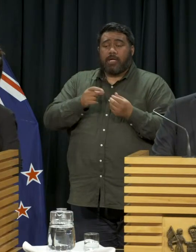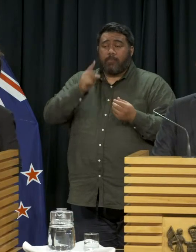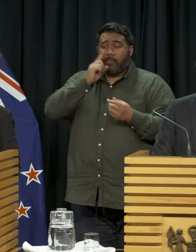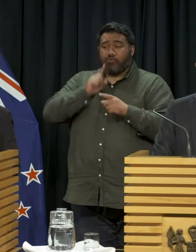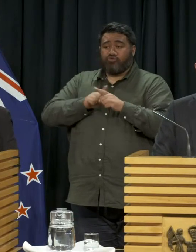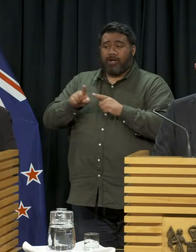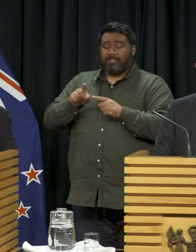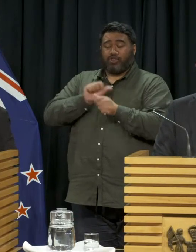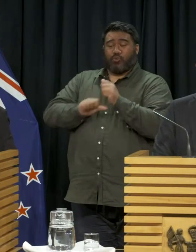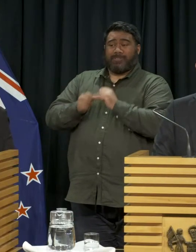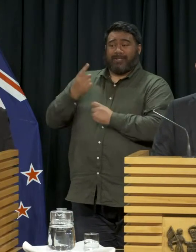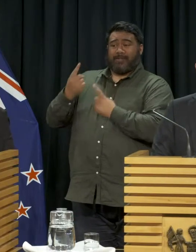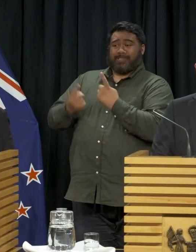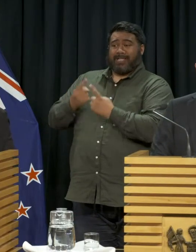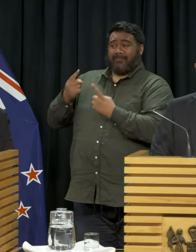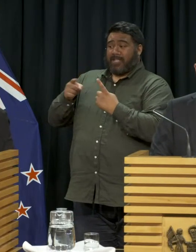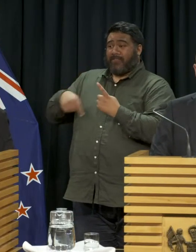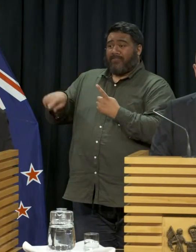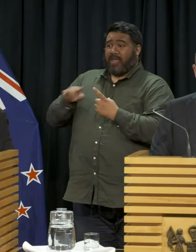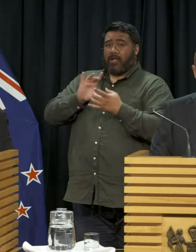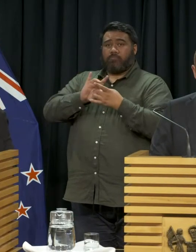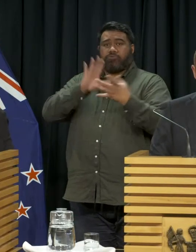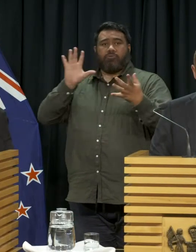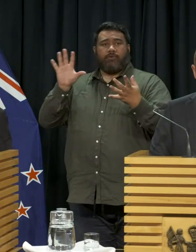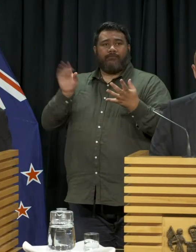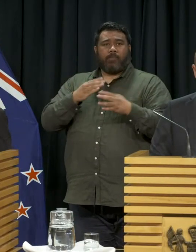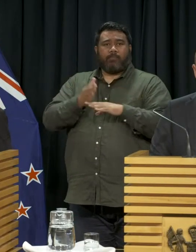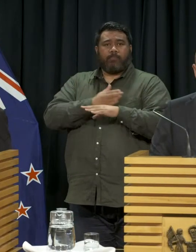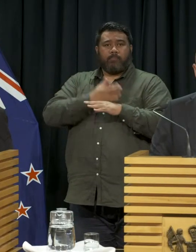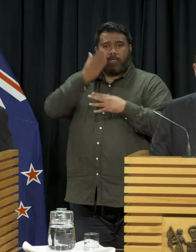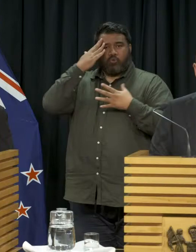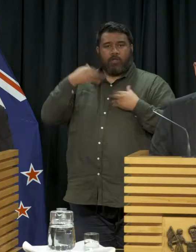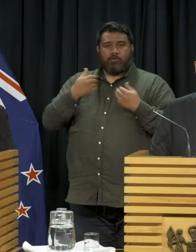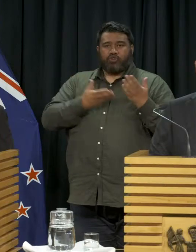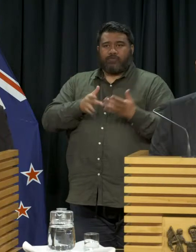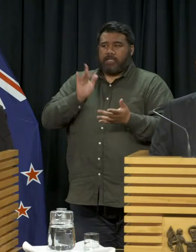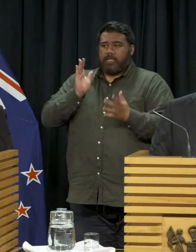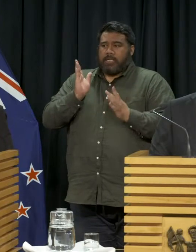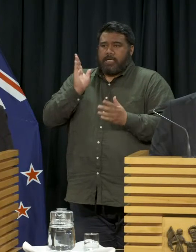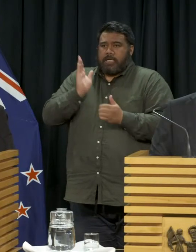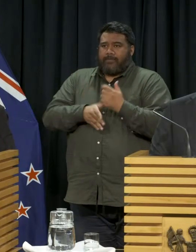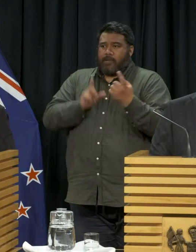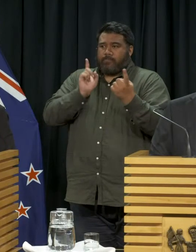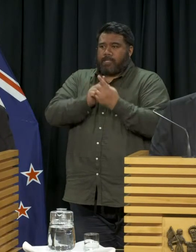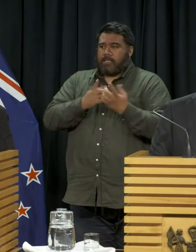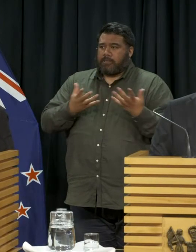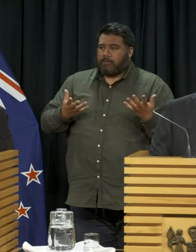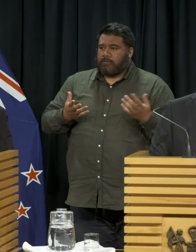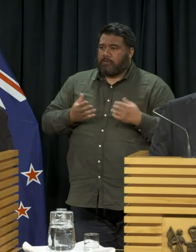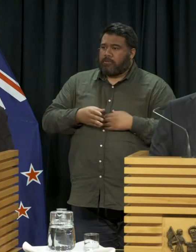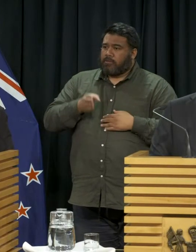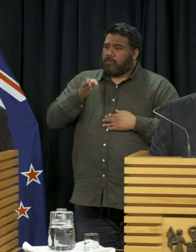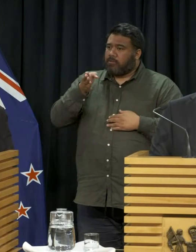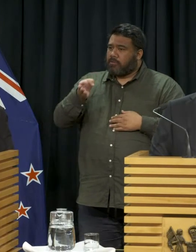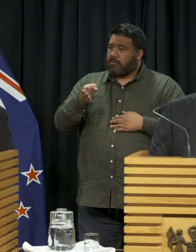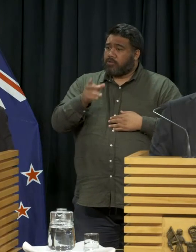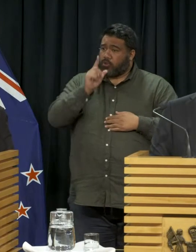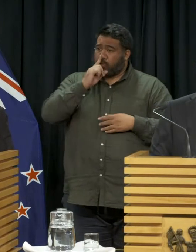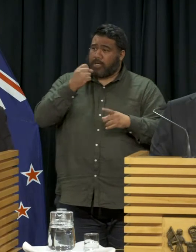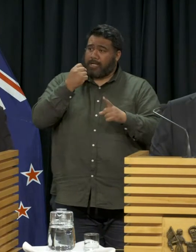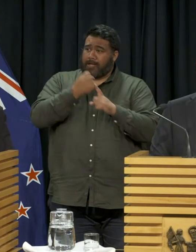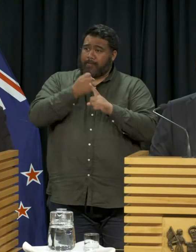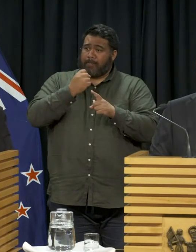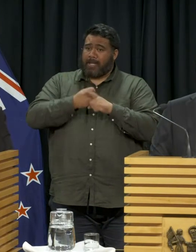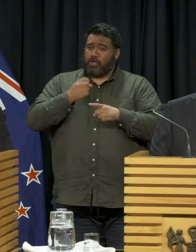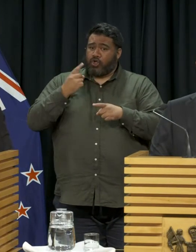proportion of which have no contact with mental health services before that point is relatively high. Expected to have an effect on acute services right now, if that's